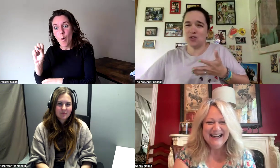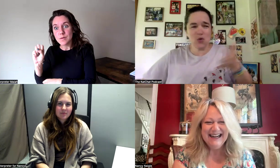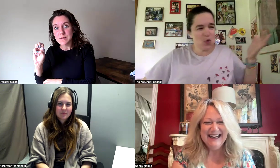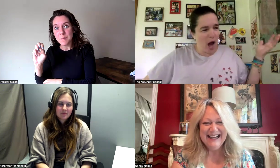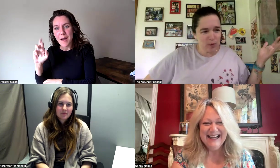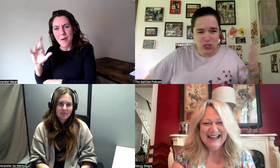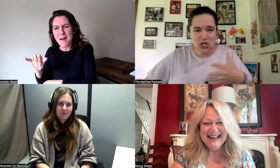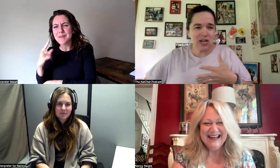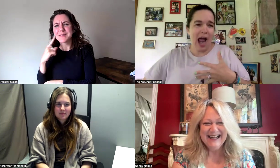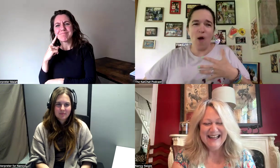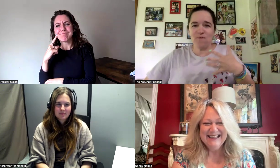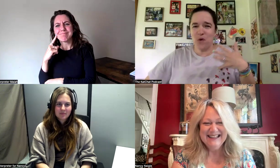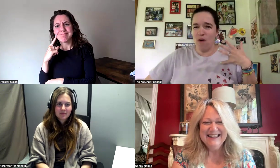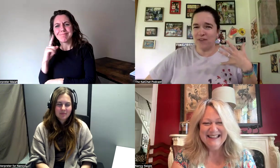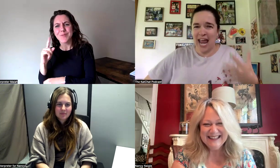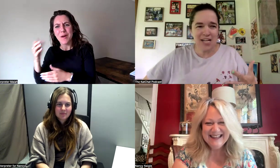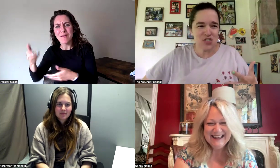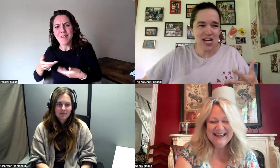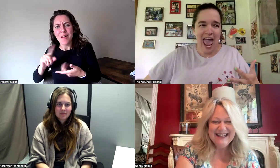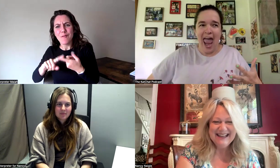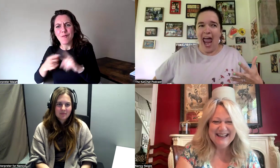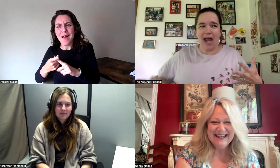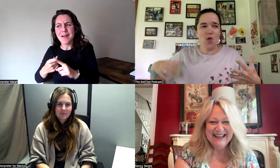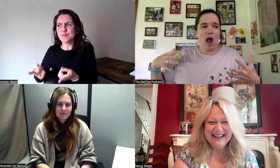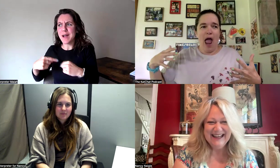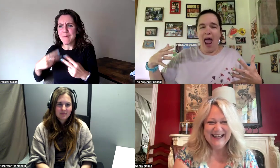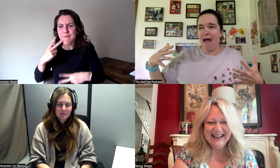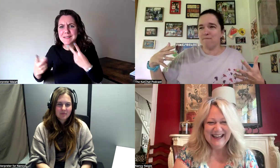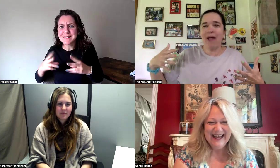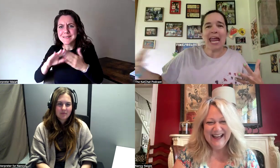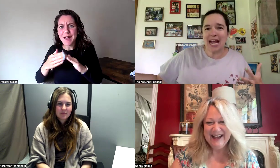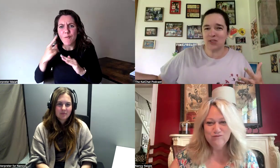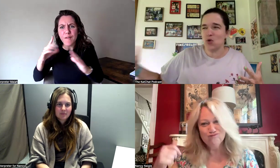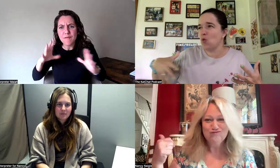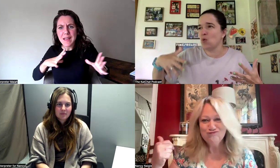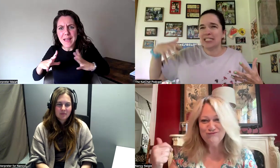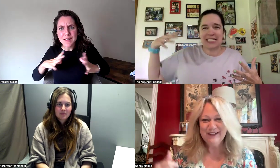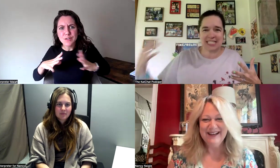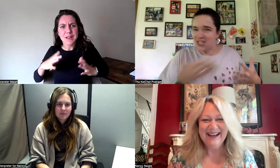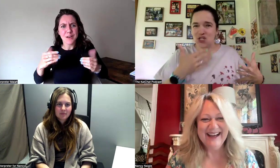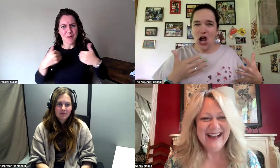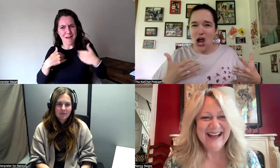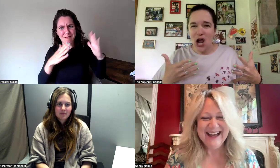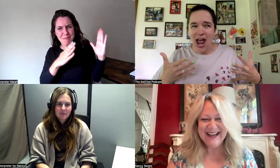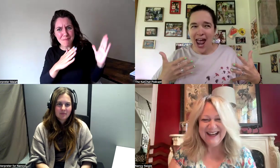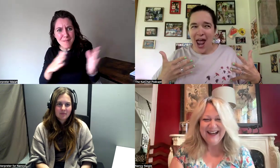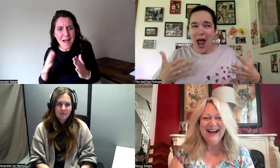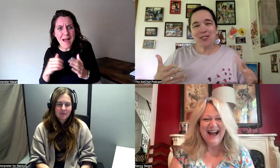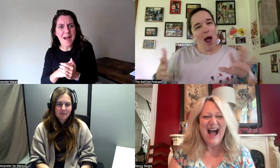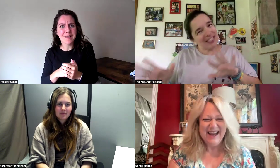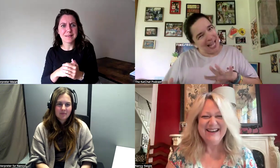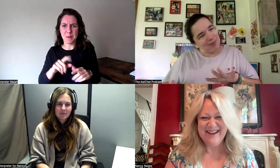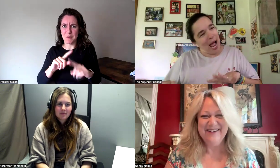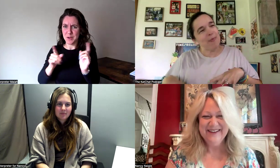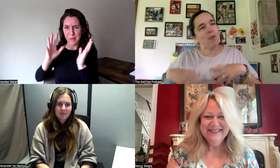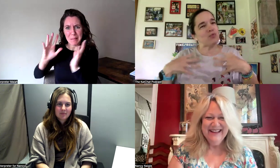a friend to come to your town for a vacation and you have plans, you ditch her.